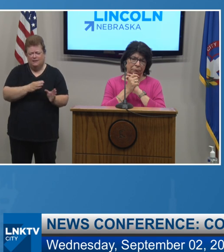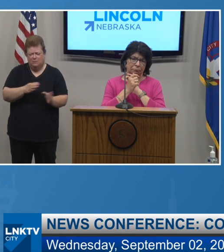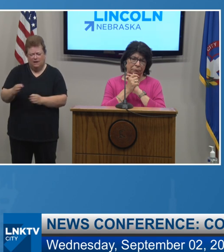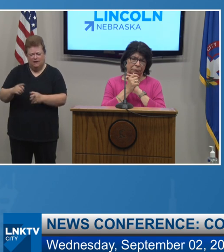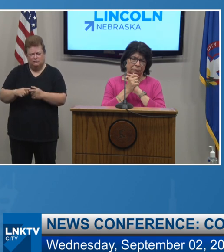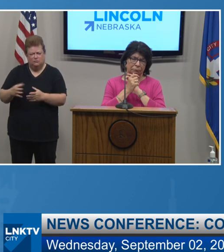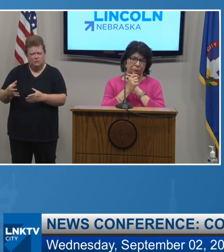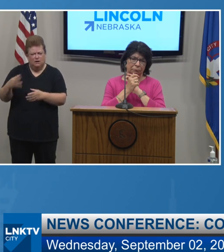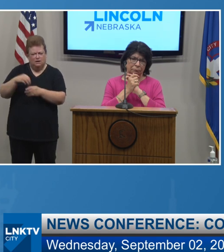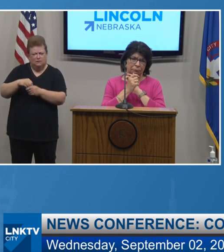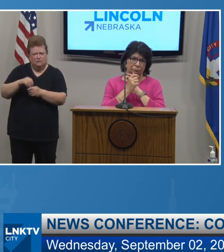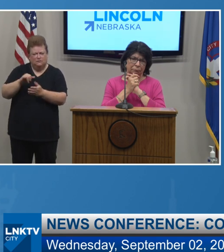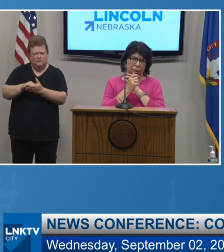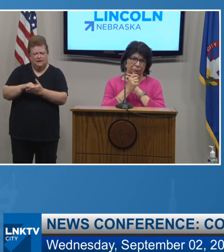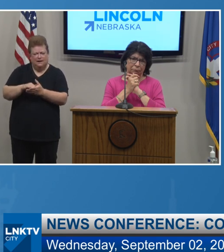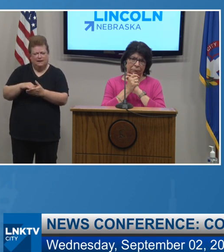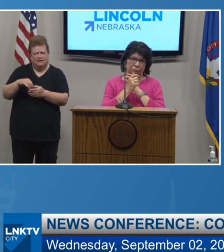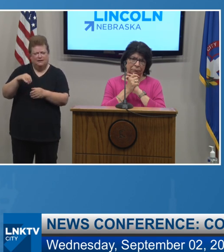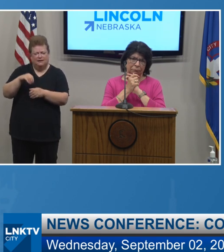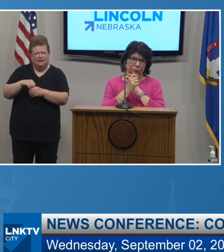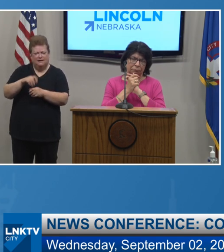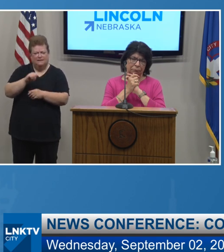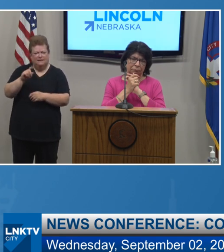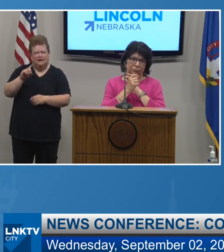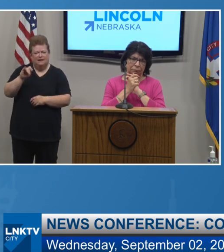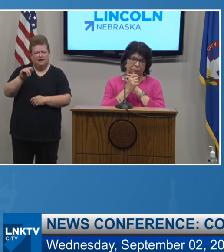in the data dashboard?